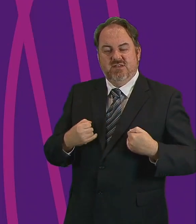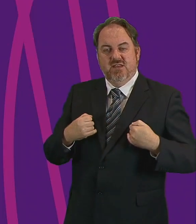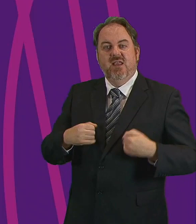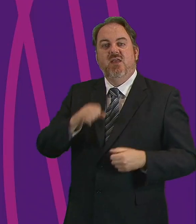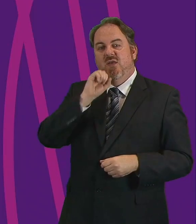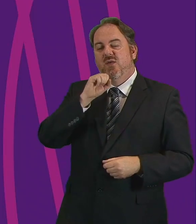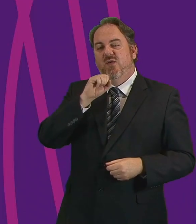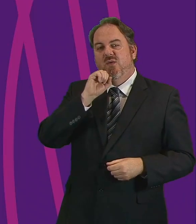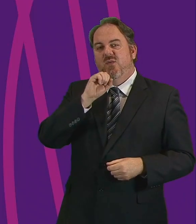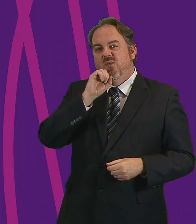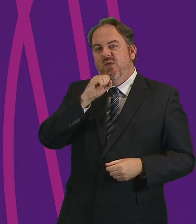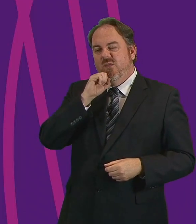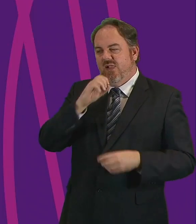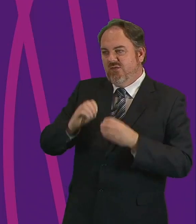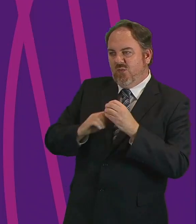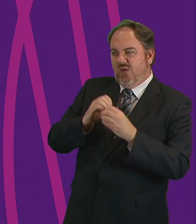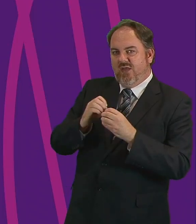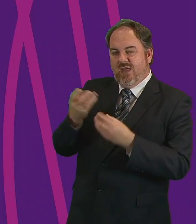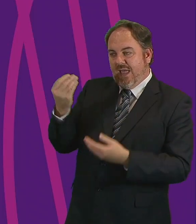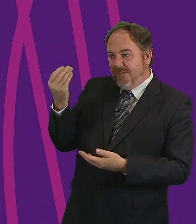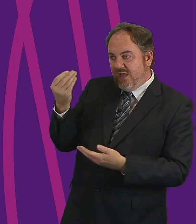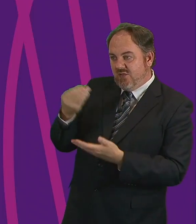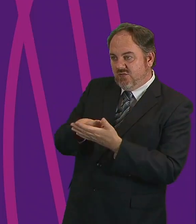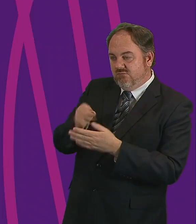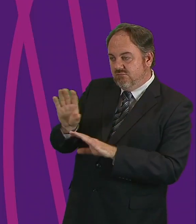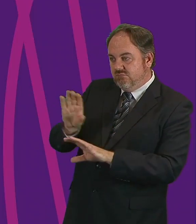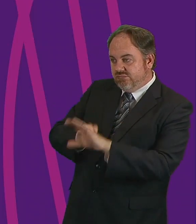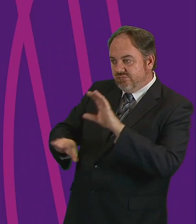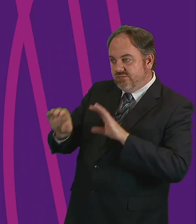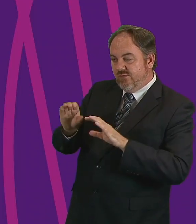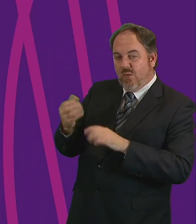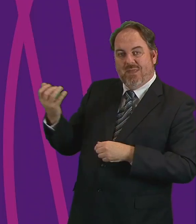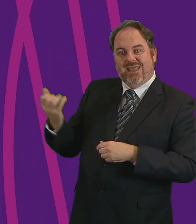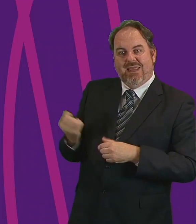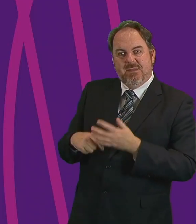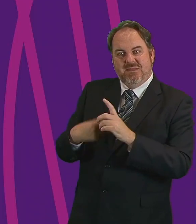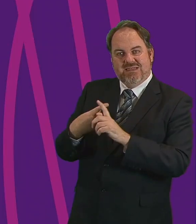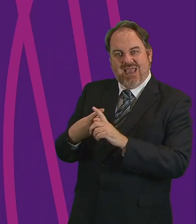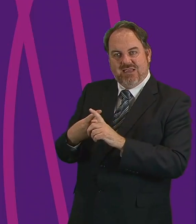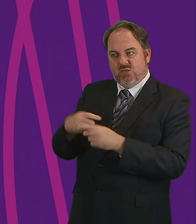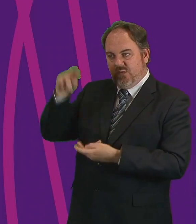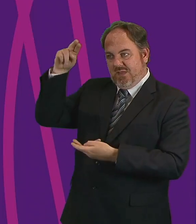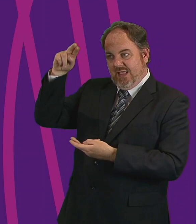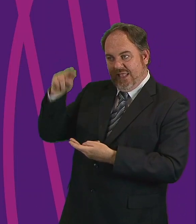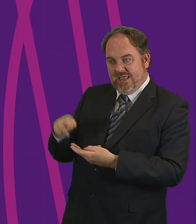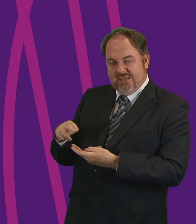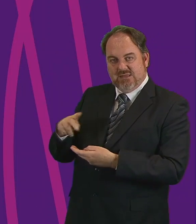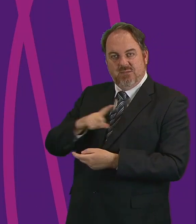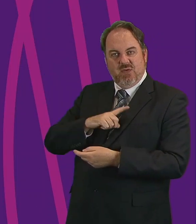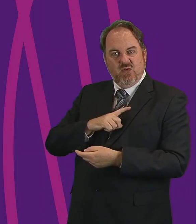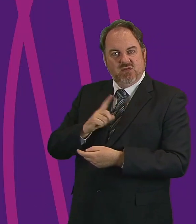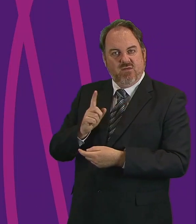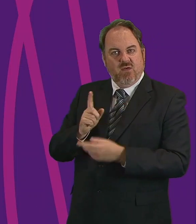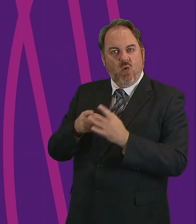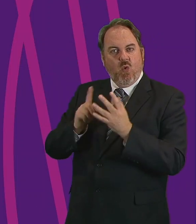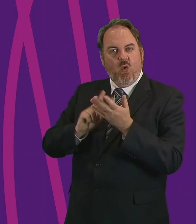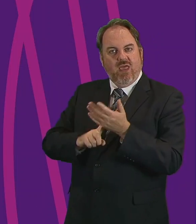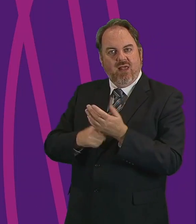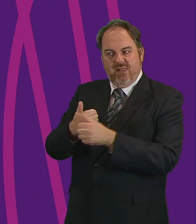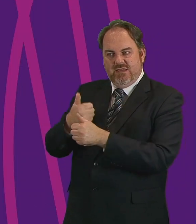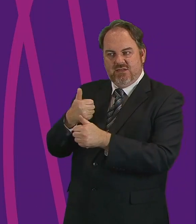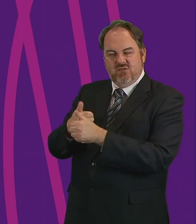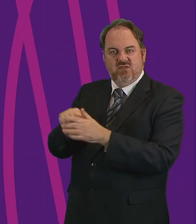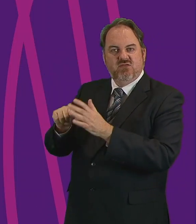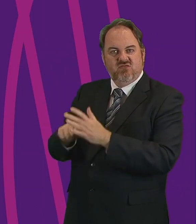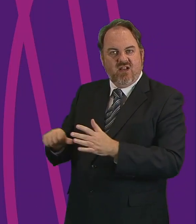take from income tax, a potential double whammy. Now, time alone will tell us the true picture and what it